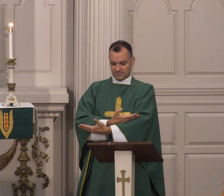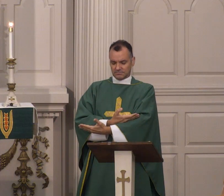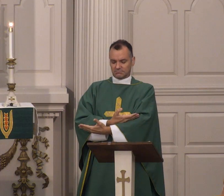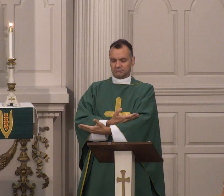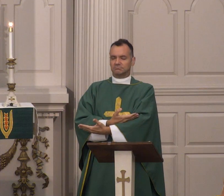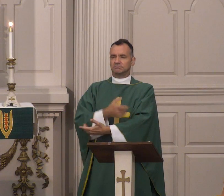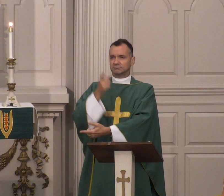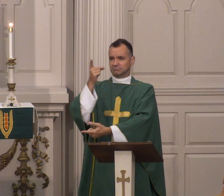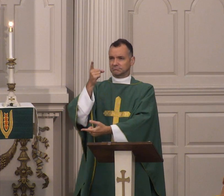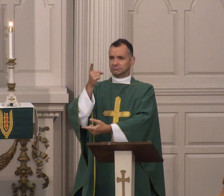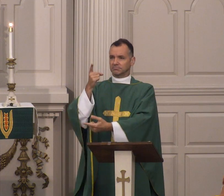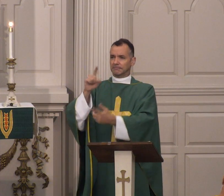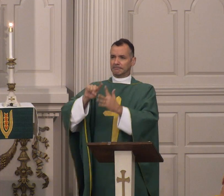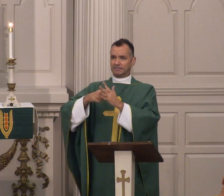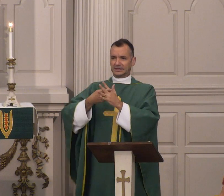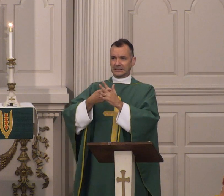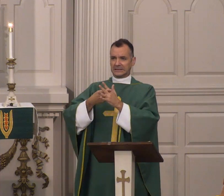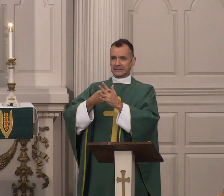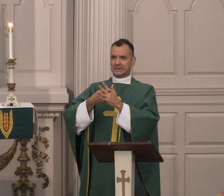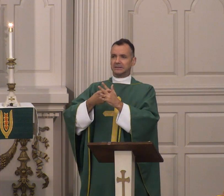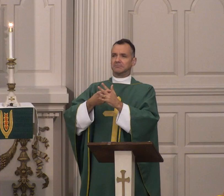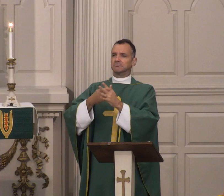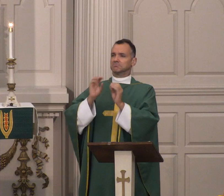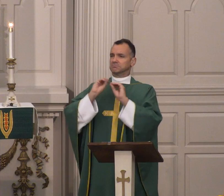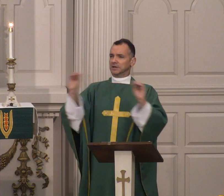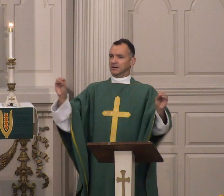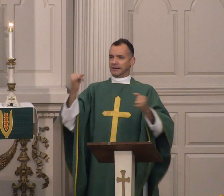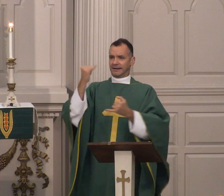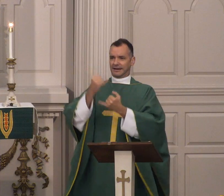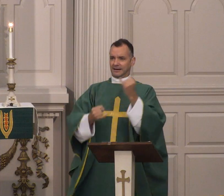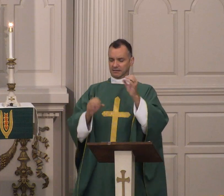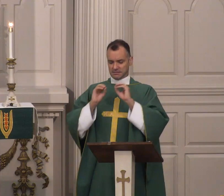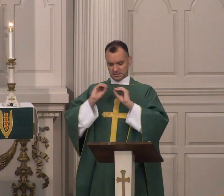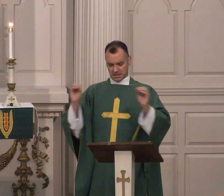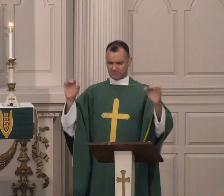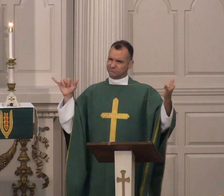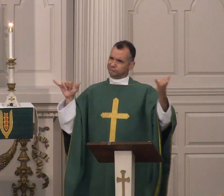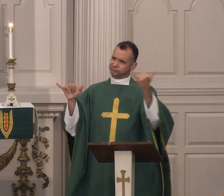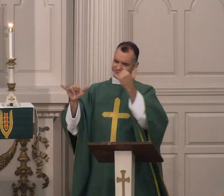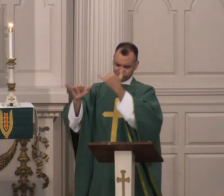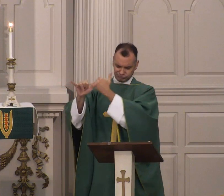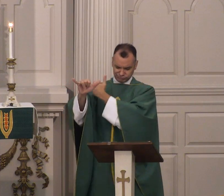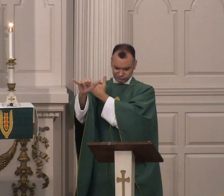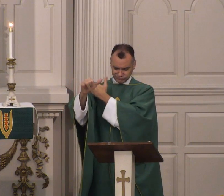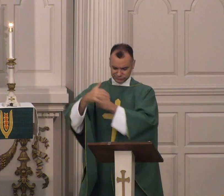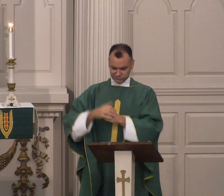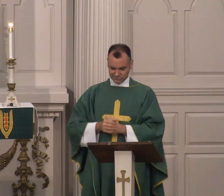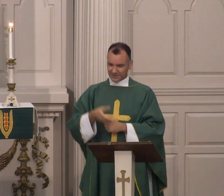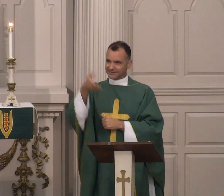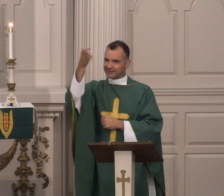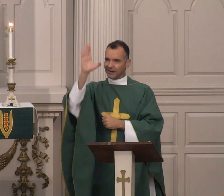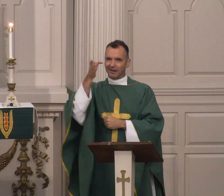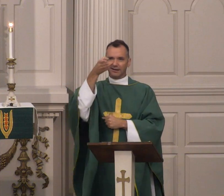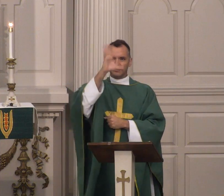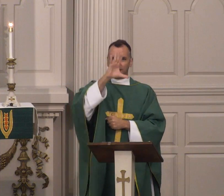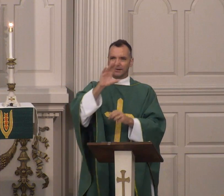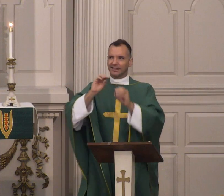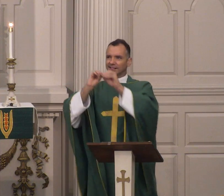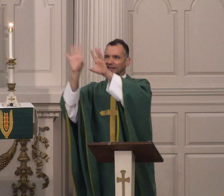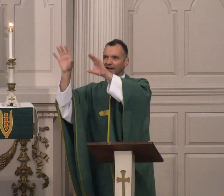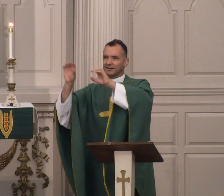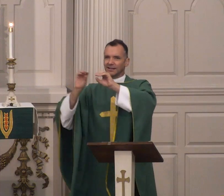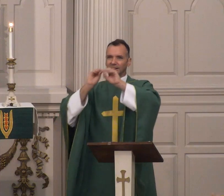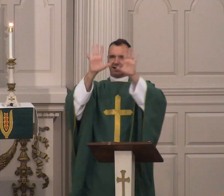all ages, God from God, light from light, true God from true God, begotten, not